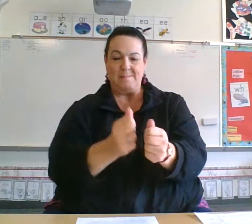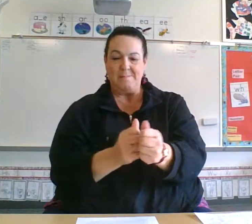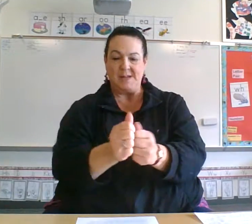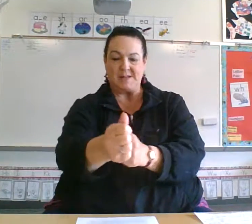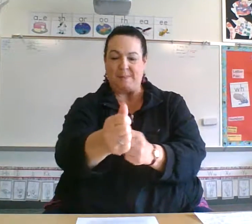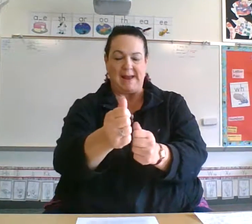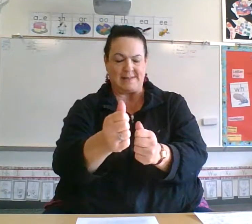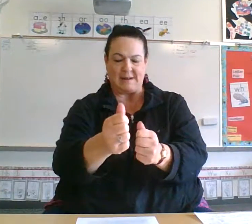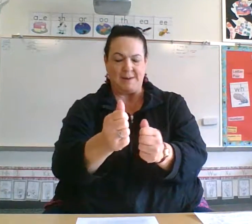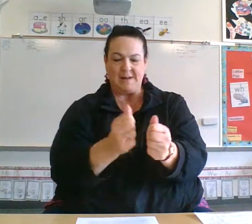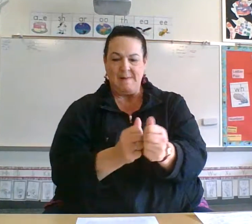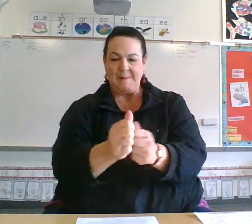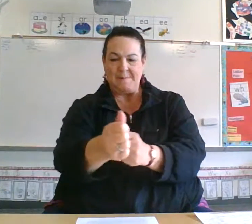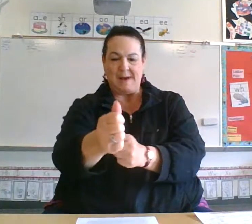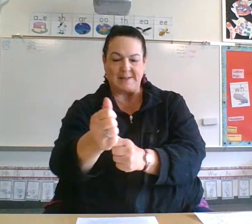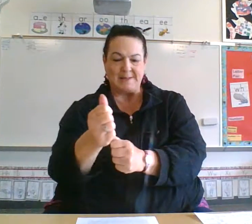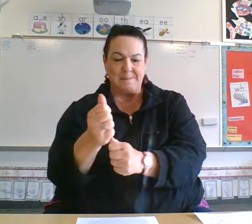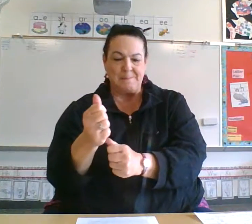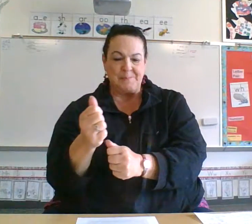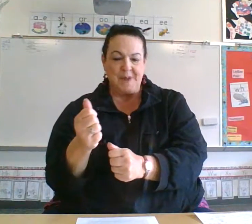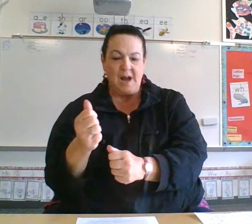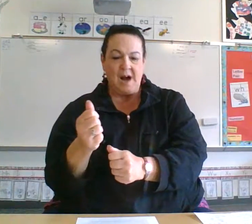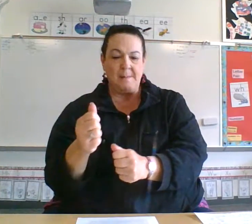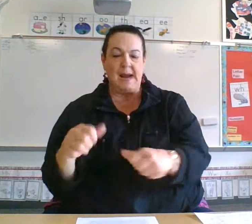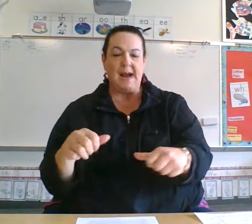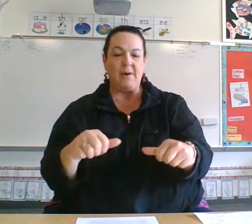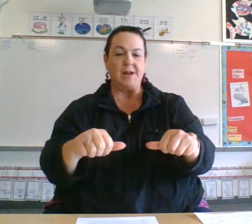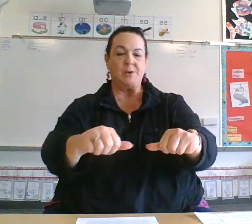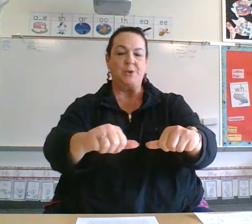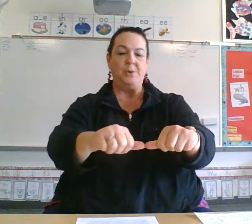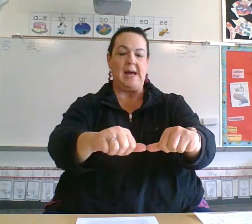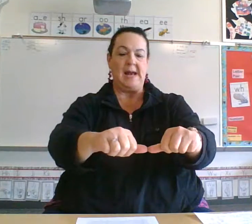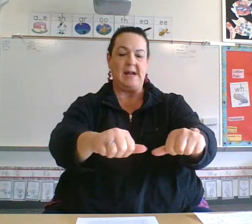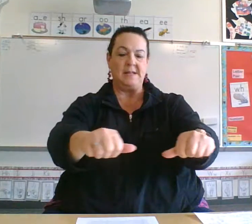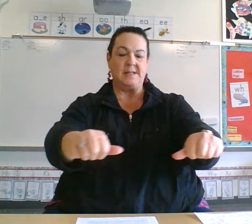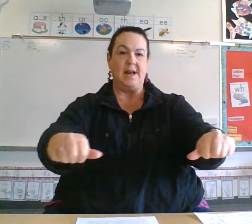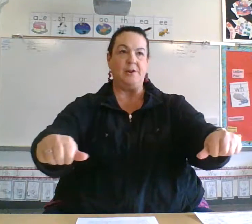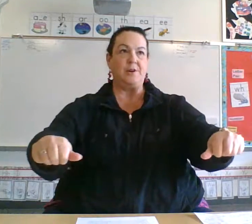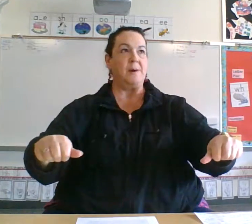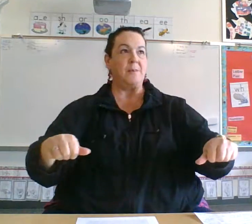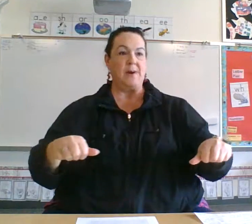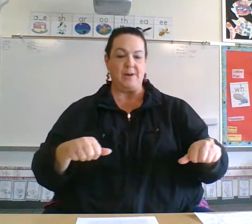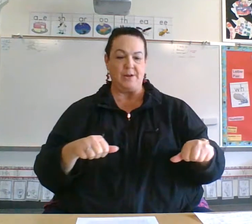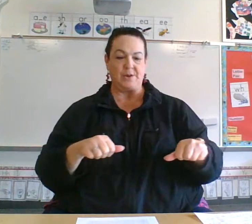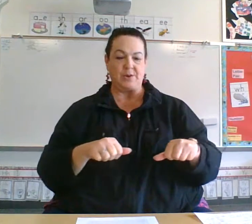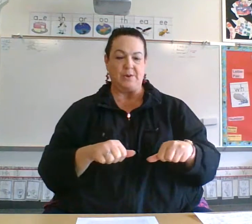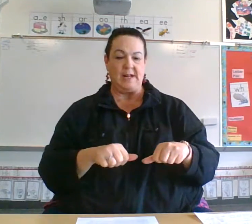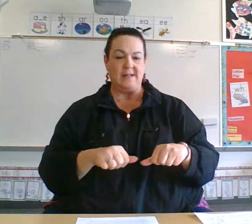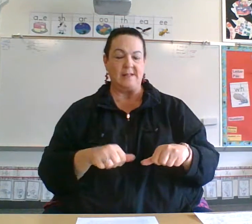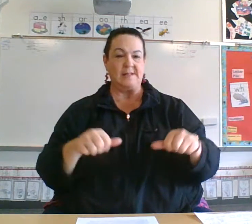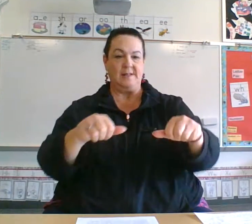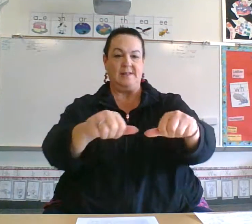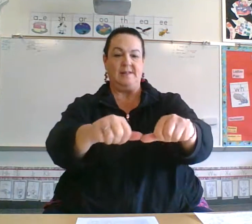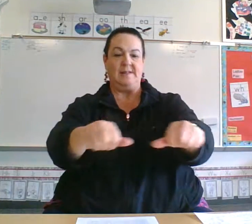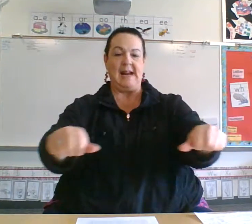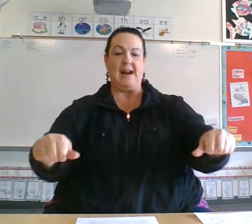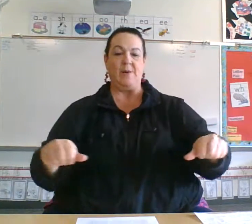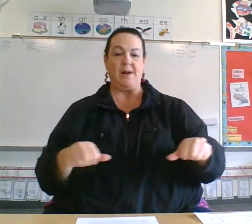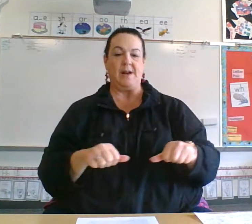Miss. Pass, I mean. Pass. Area, two A's, and you come around in a circle like this. Area.